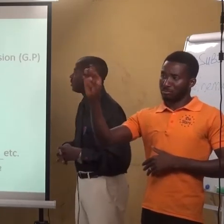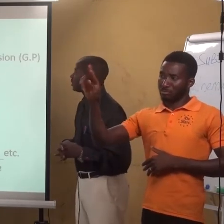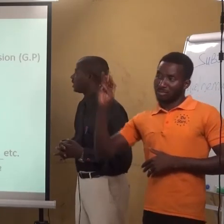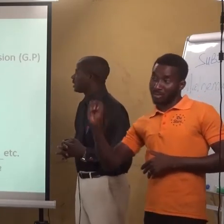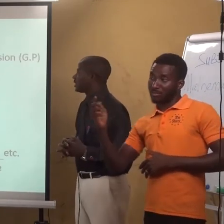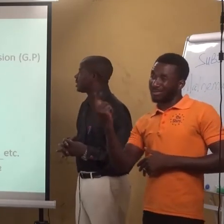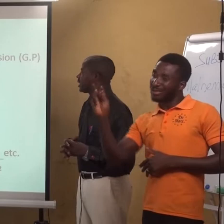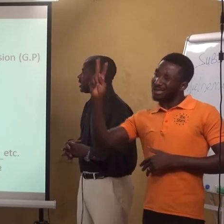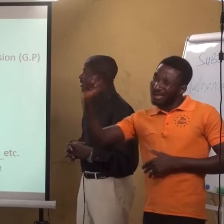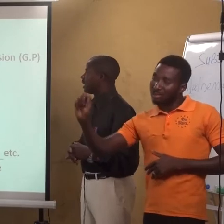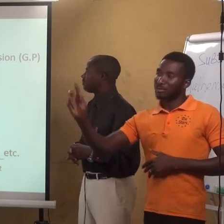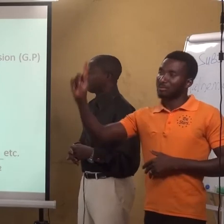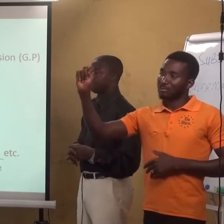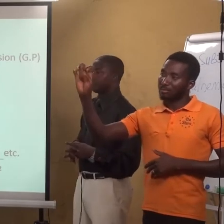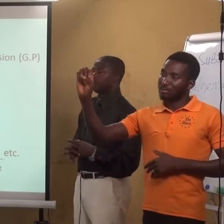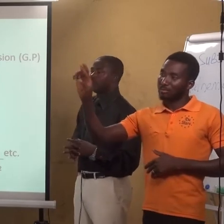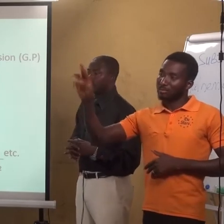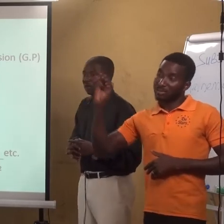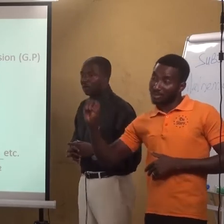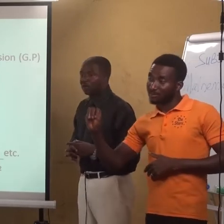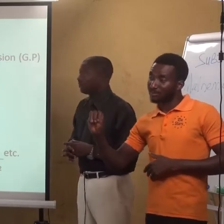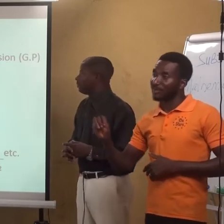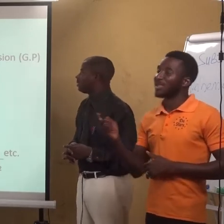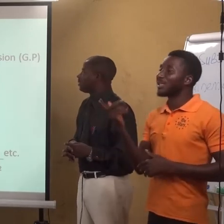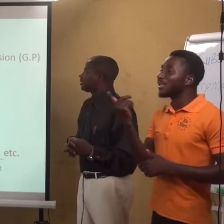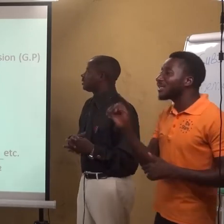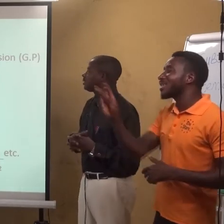recall that the nth term